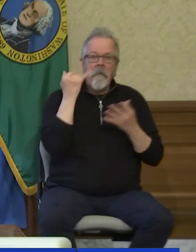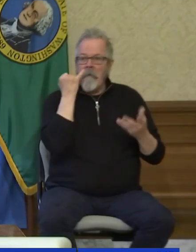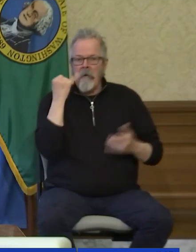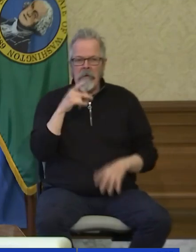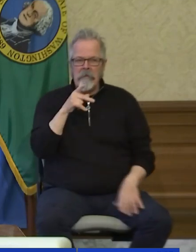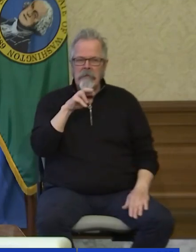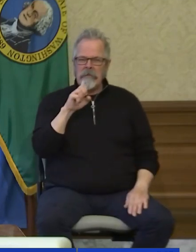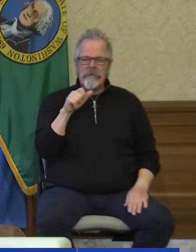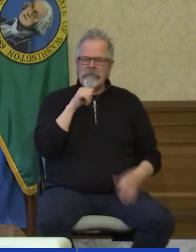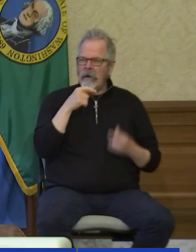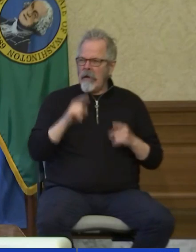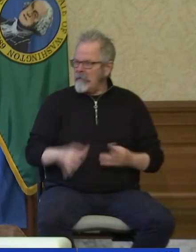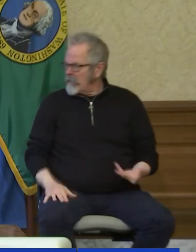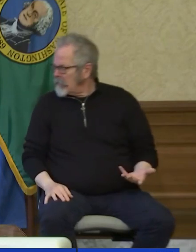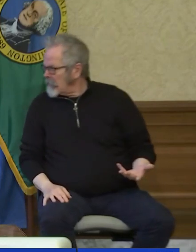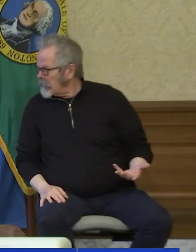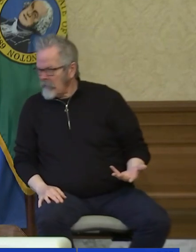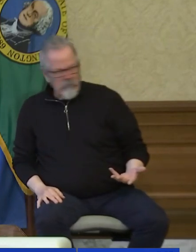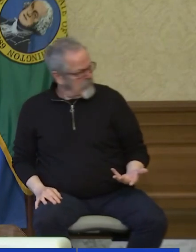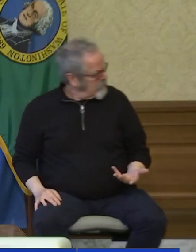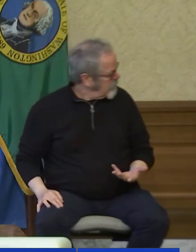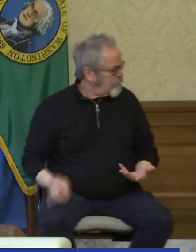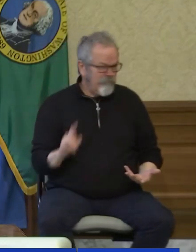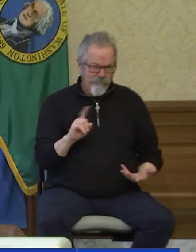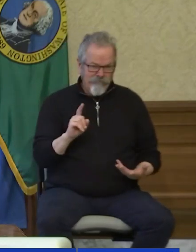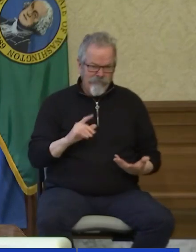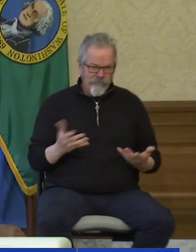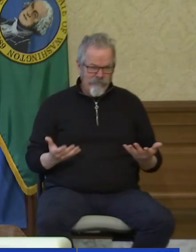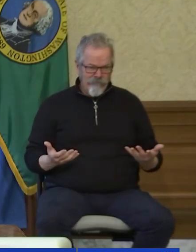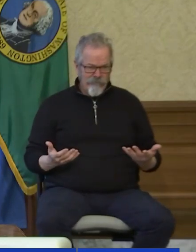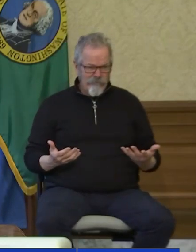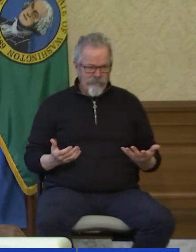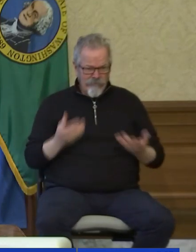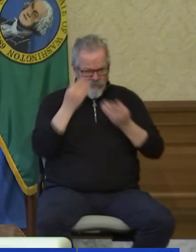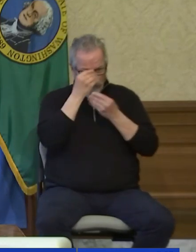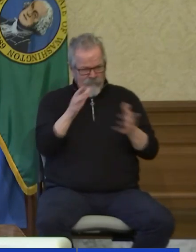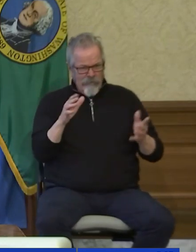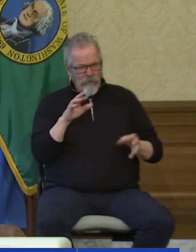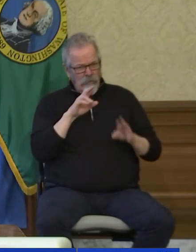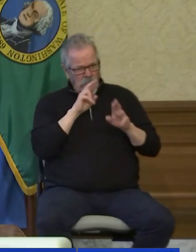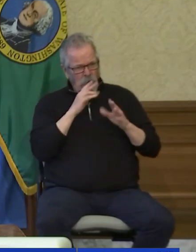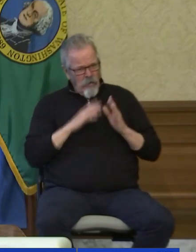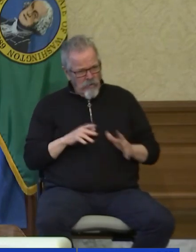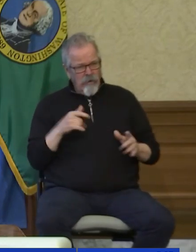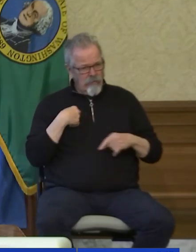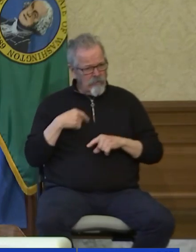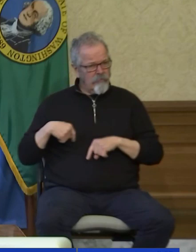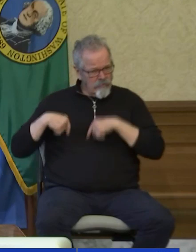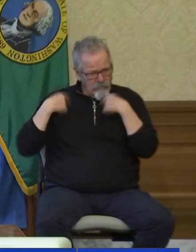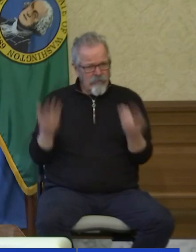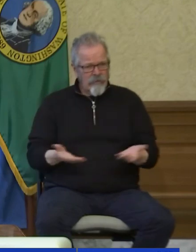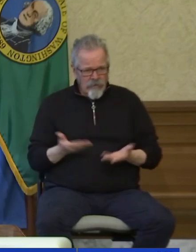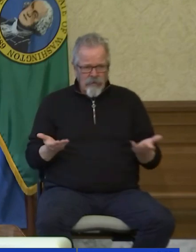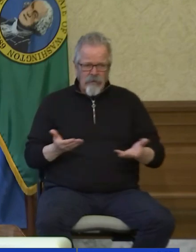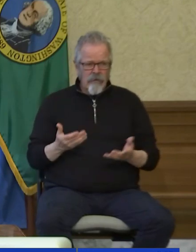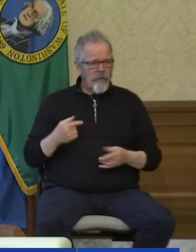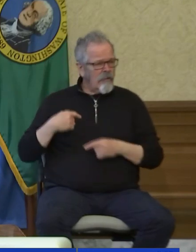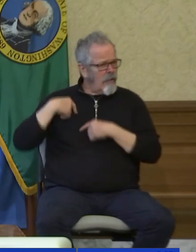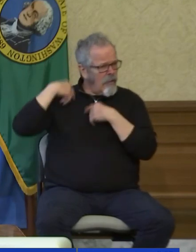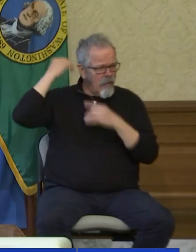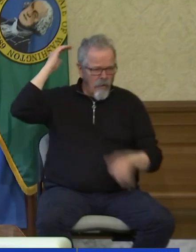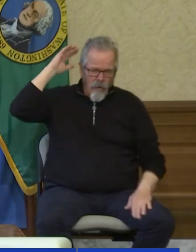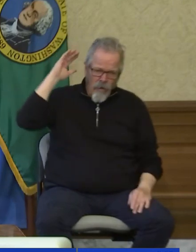this state so united, Republicans and Democrats. Huge majorities want to see us to continue on this effort.